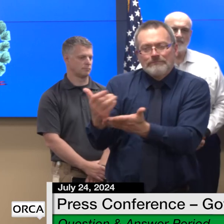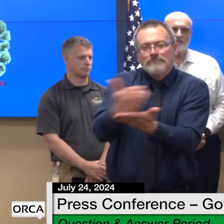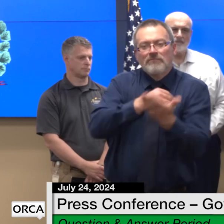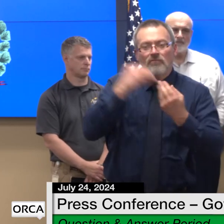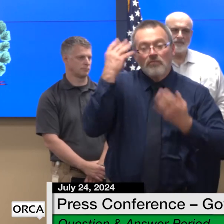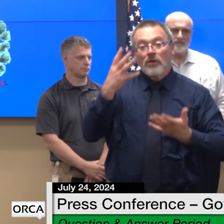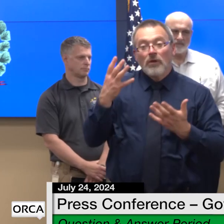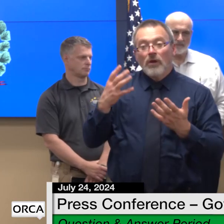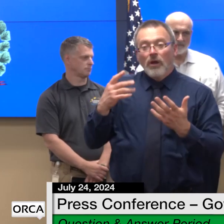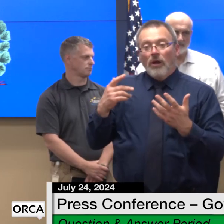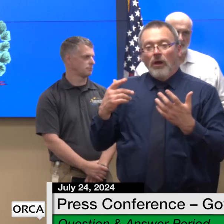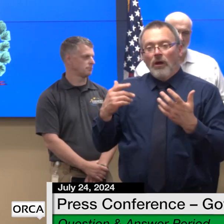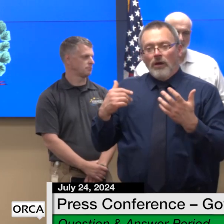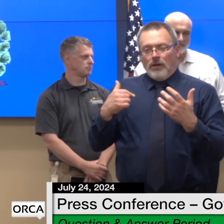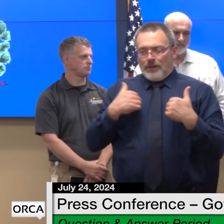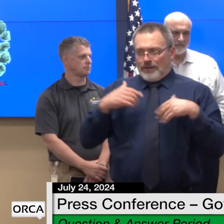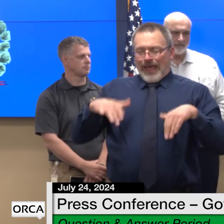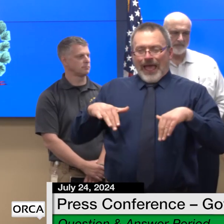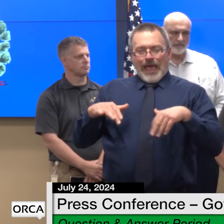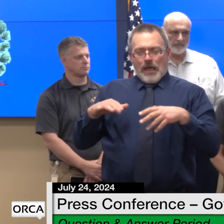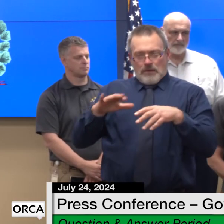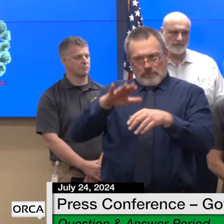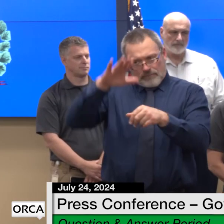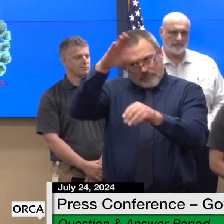just put them all together.